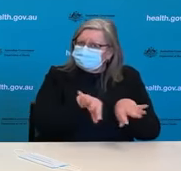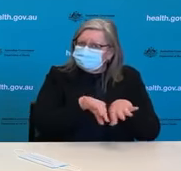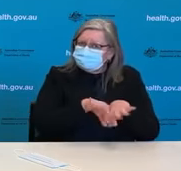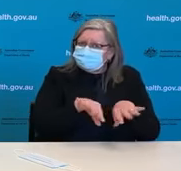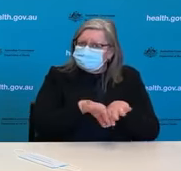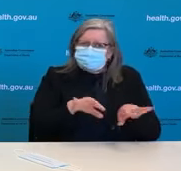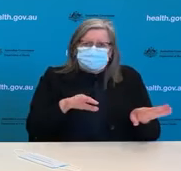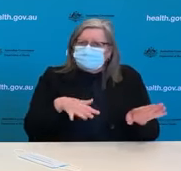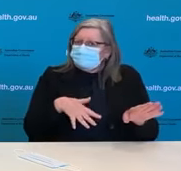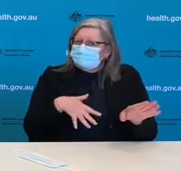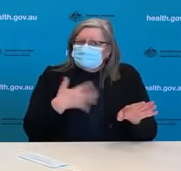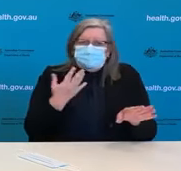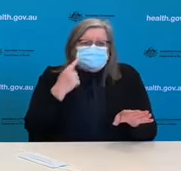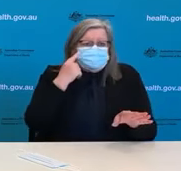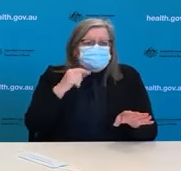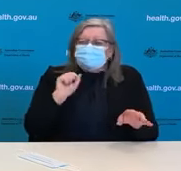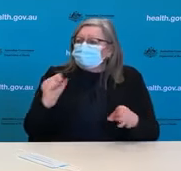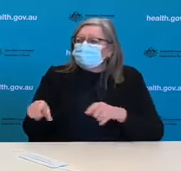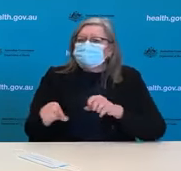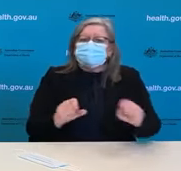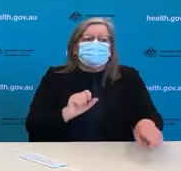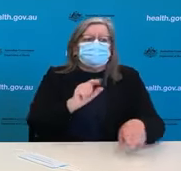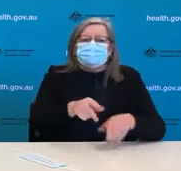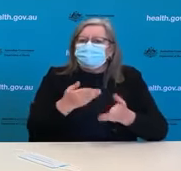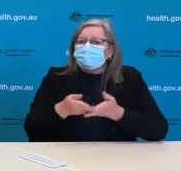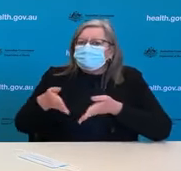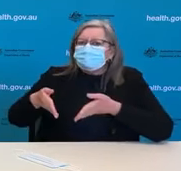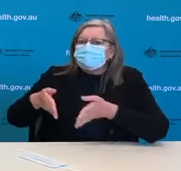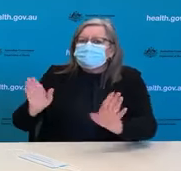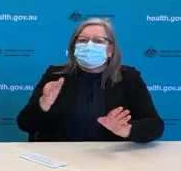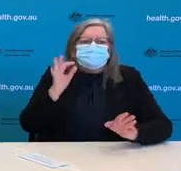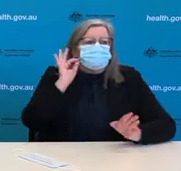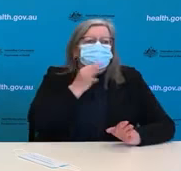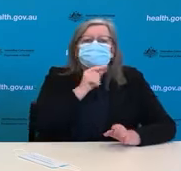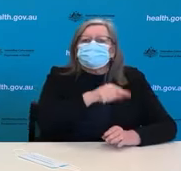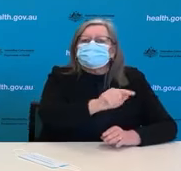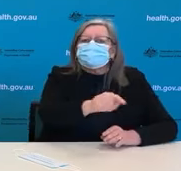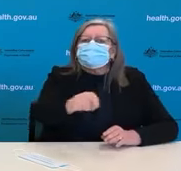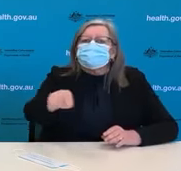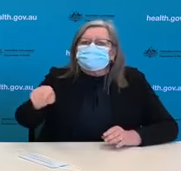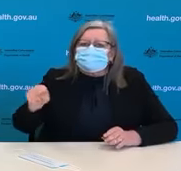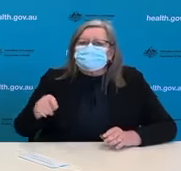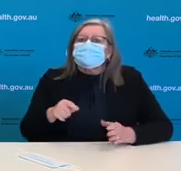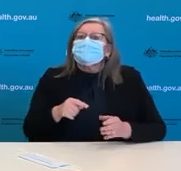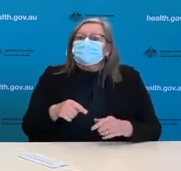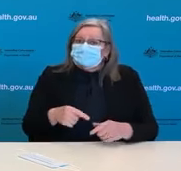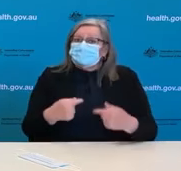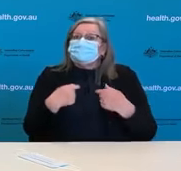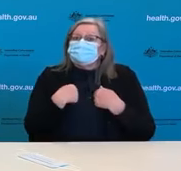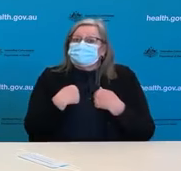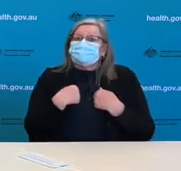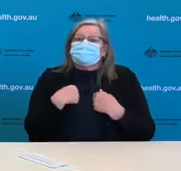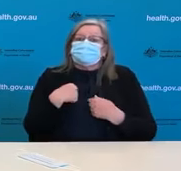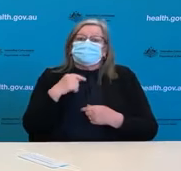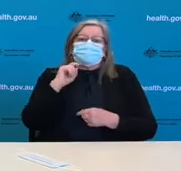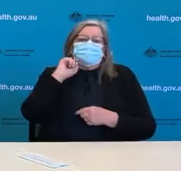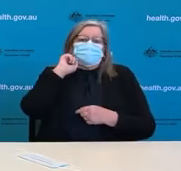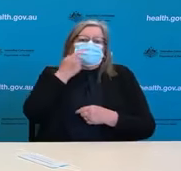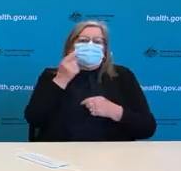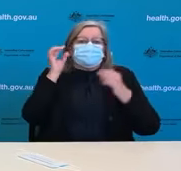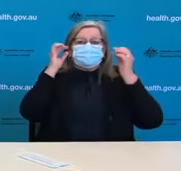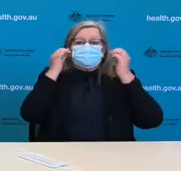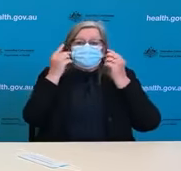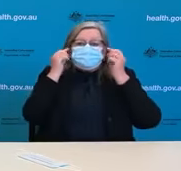discarded masks in our streets and in our parks. Linda is going to demonstrate how to take your mask